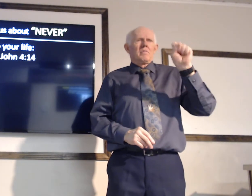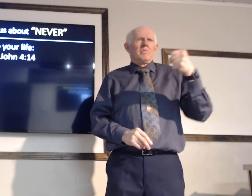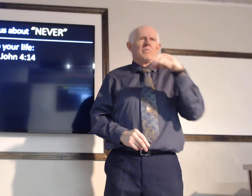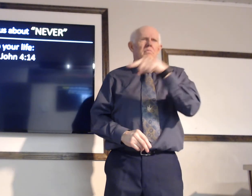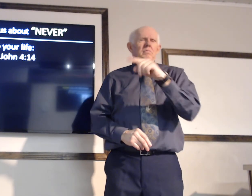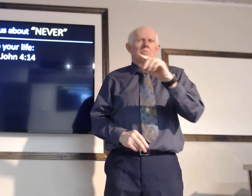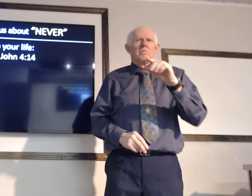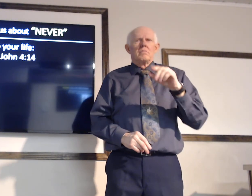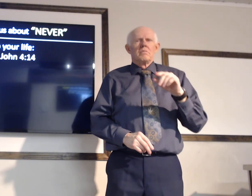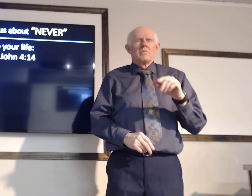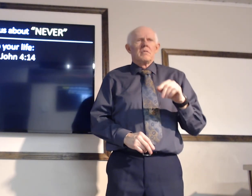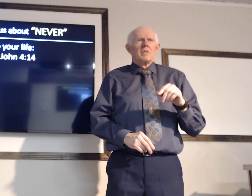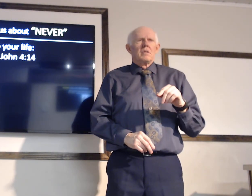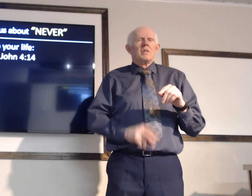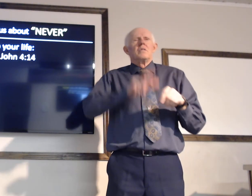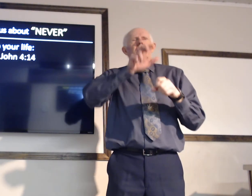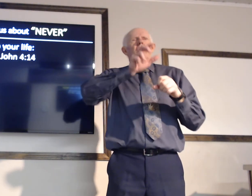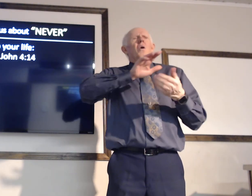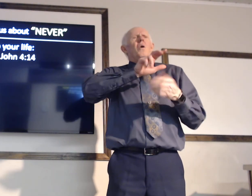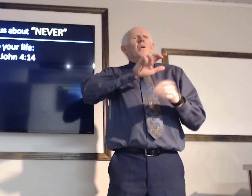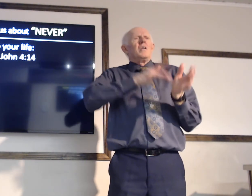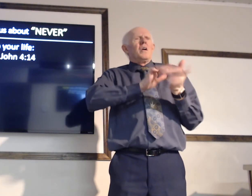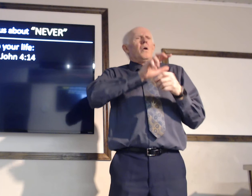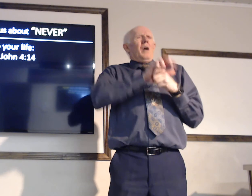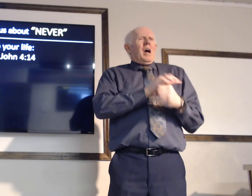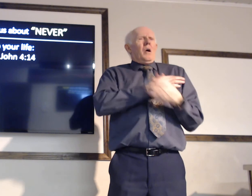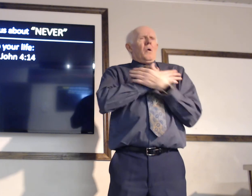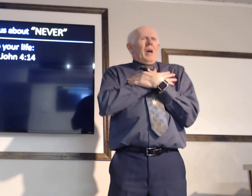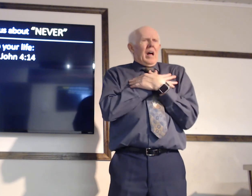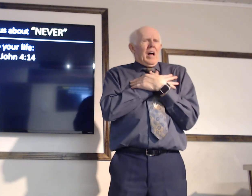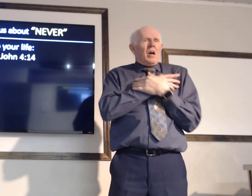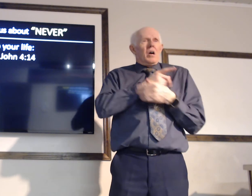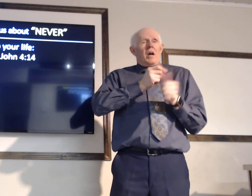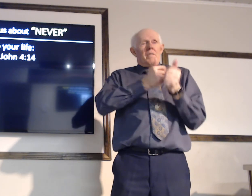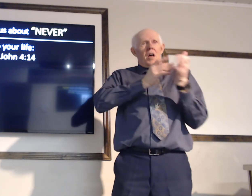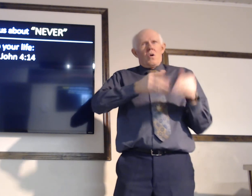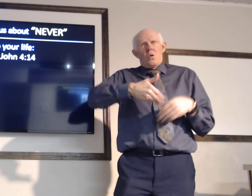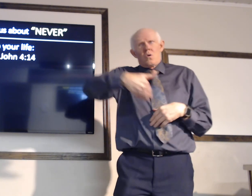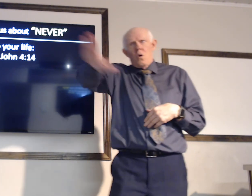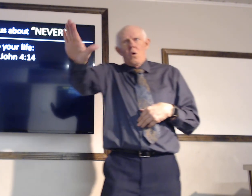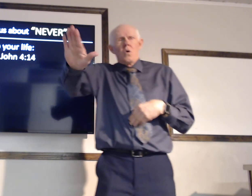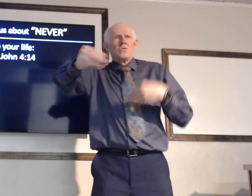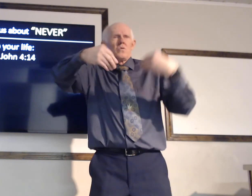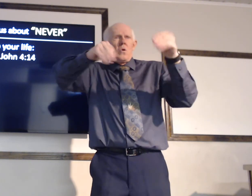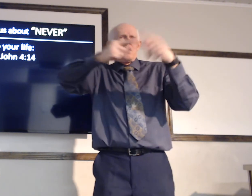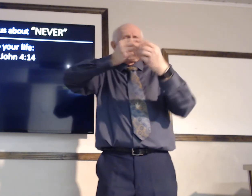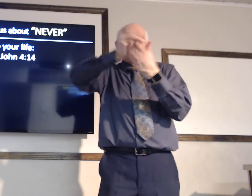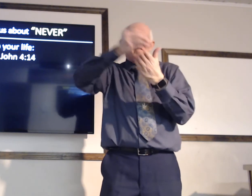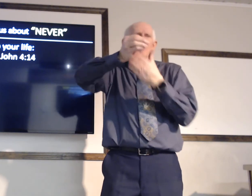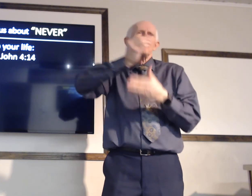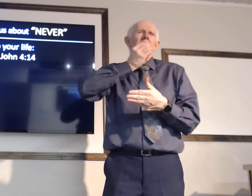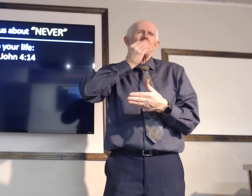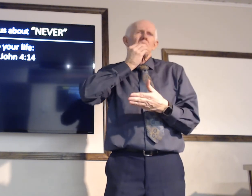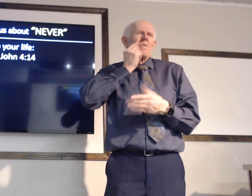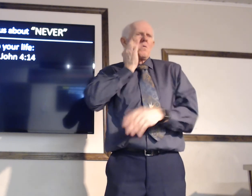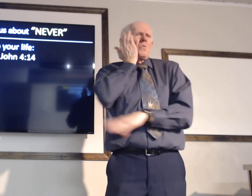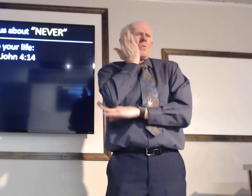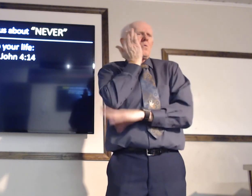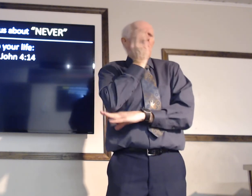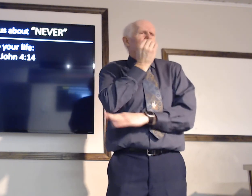But Jesus went to the well, and he was sitting and resting, and he had told his followers to go to the store to buy food.